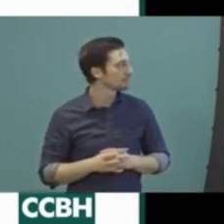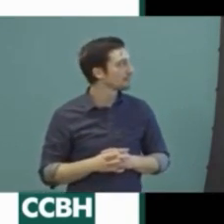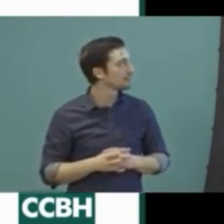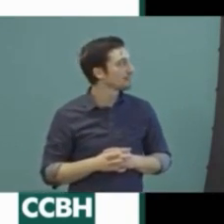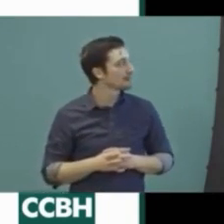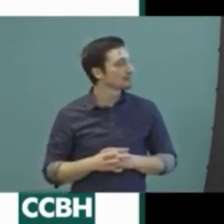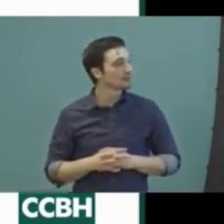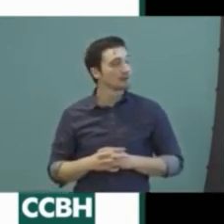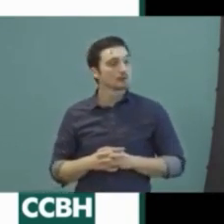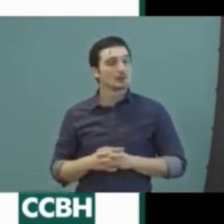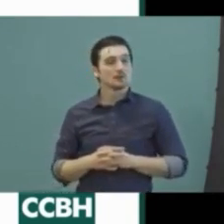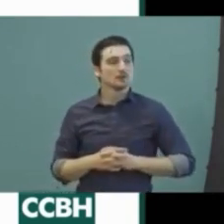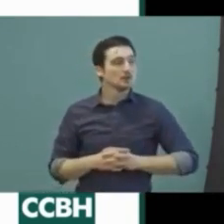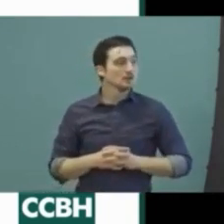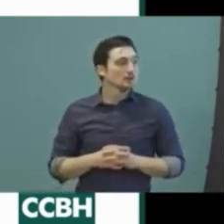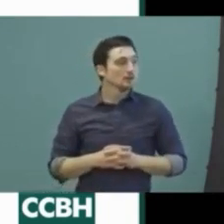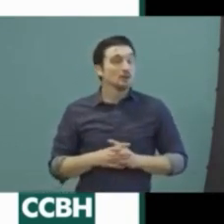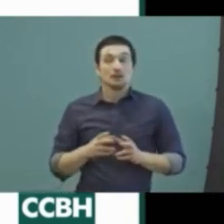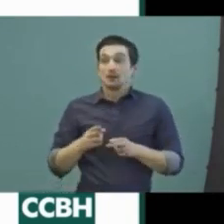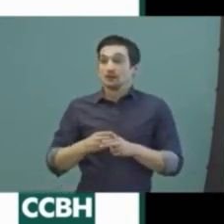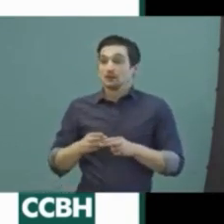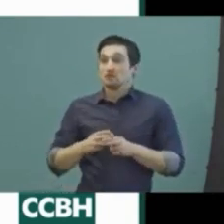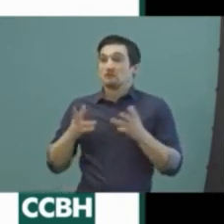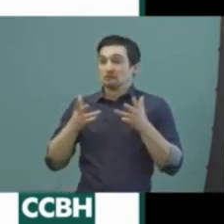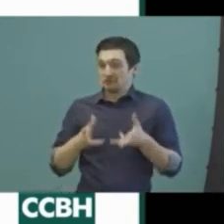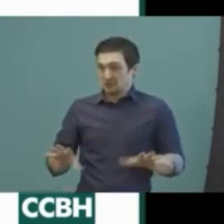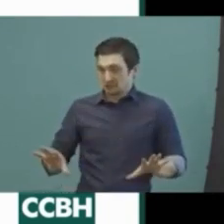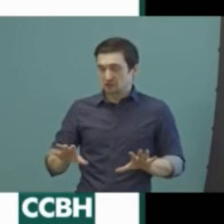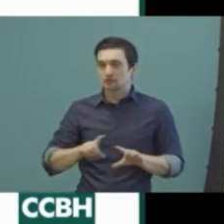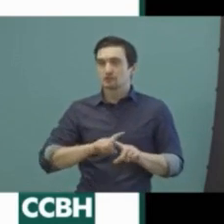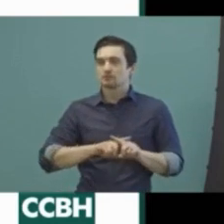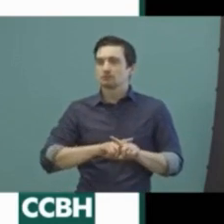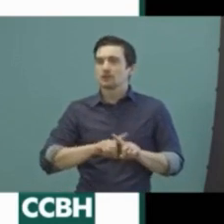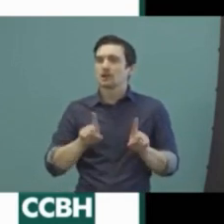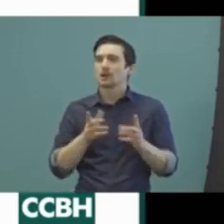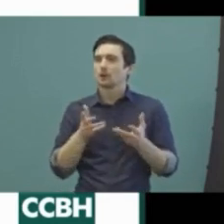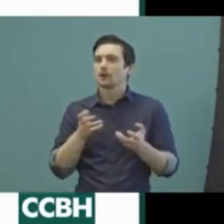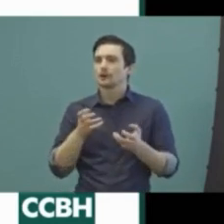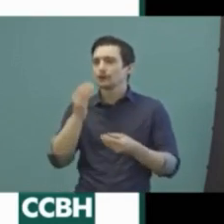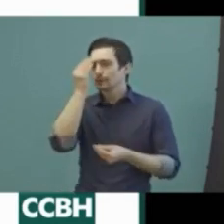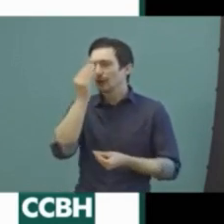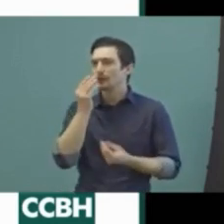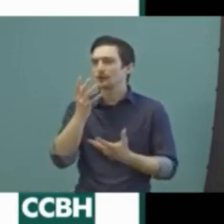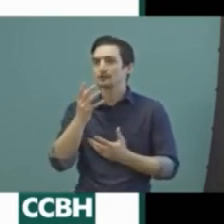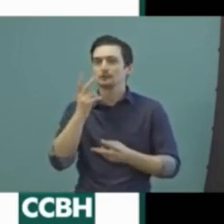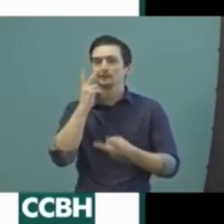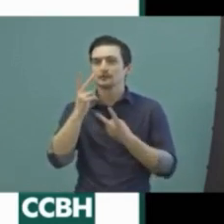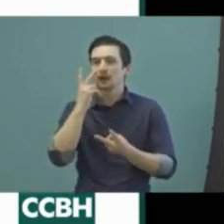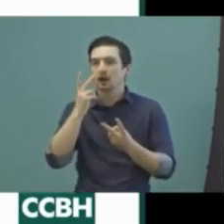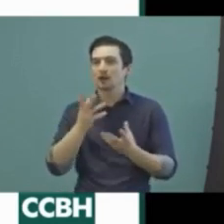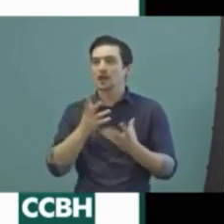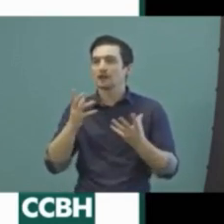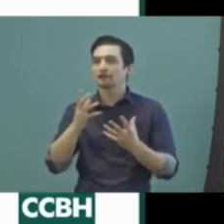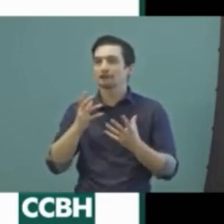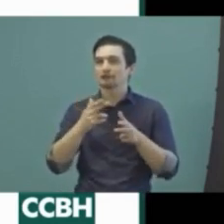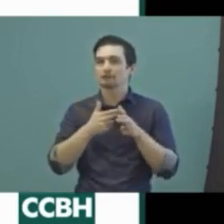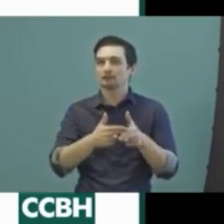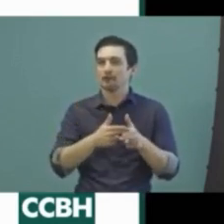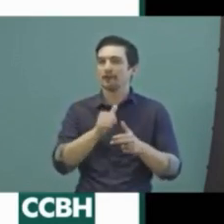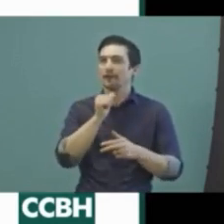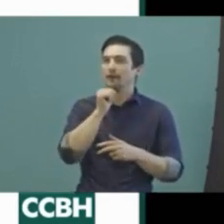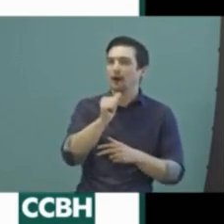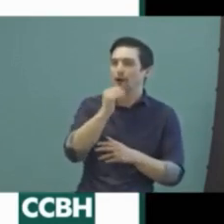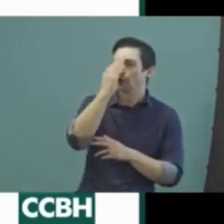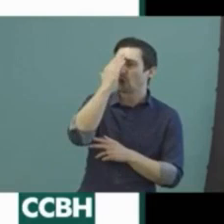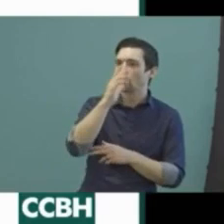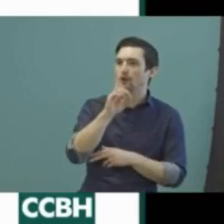Before I finish with the hospital utilization information, I want to just tell you that you saw a lot of unknown data today where we didn't